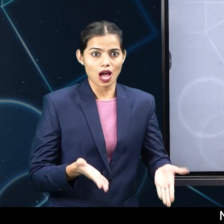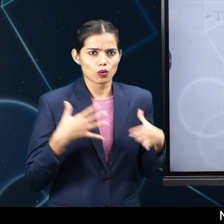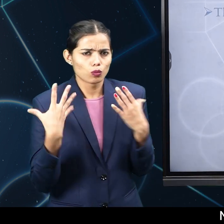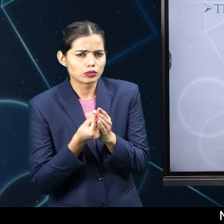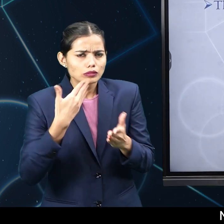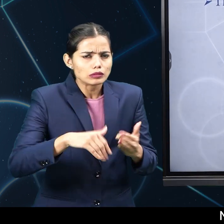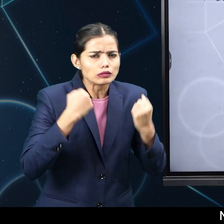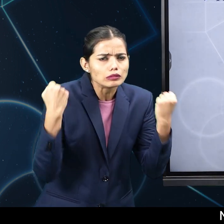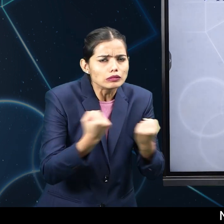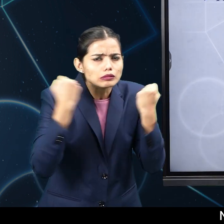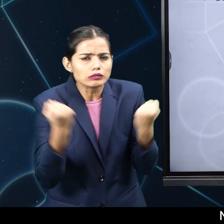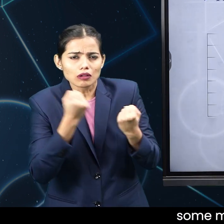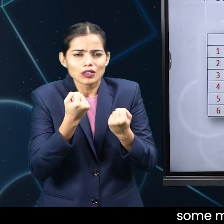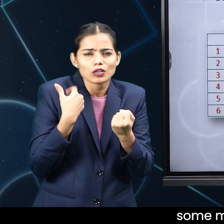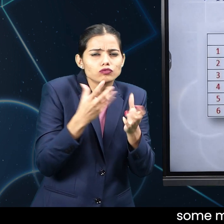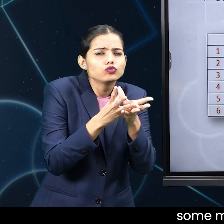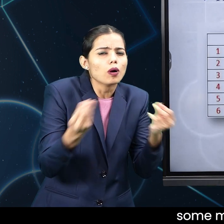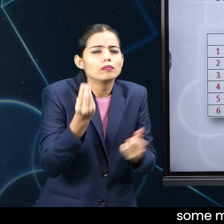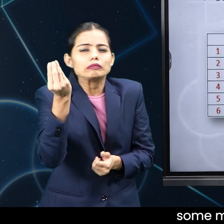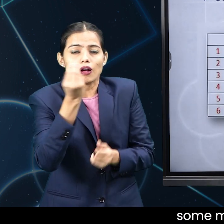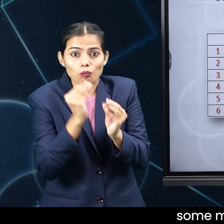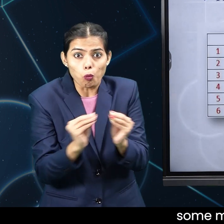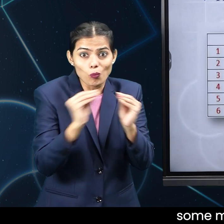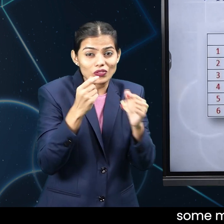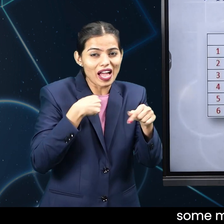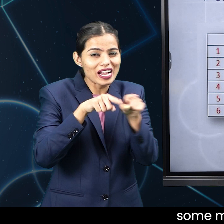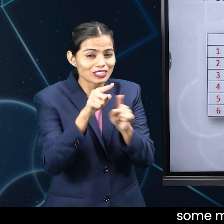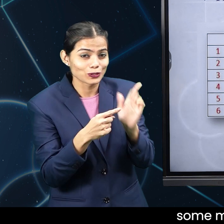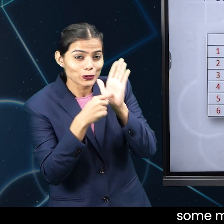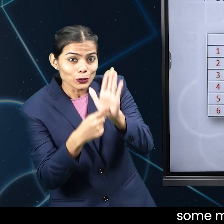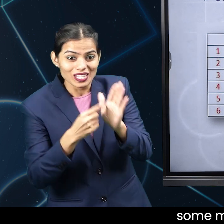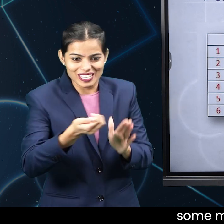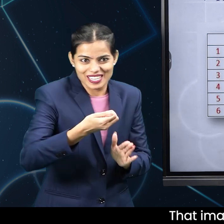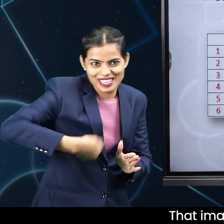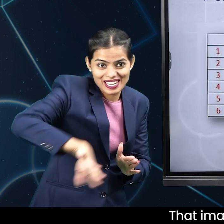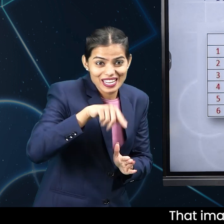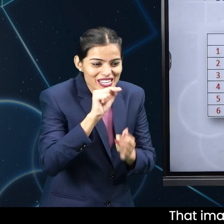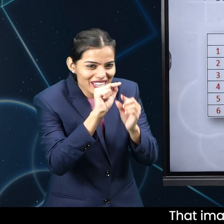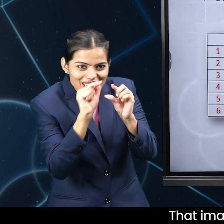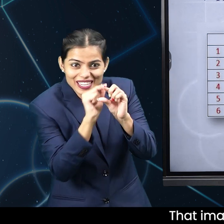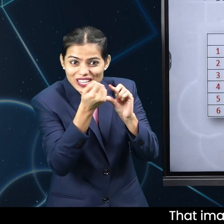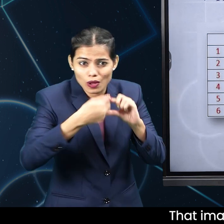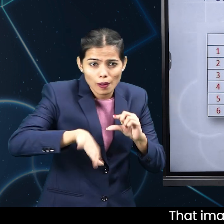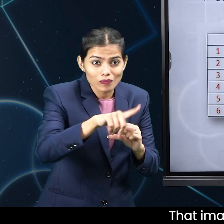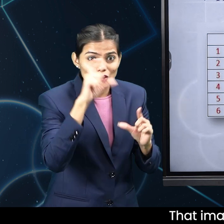Now, we will try to solve some more examples related to dice. The image shown is the sample